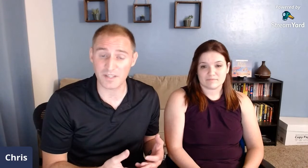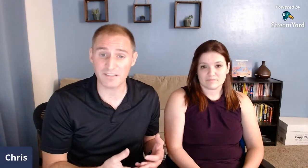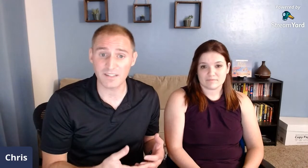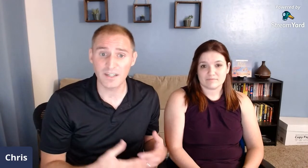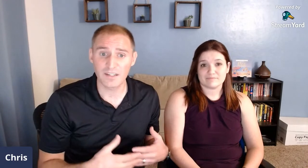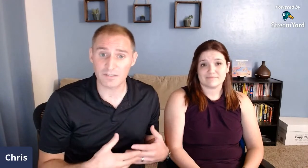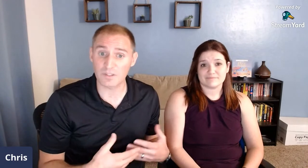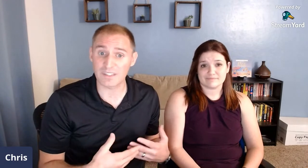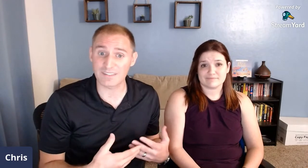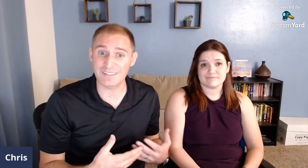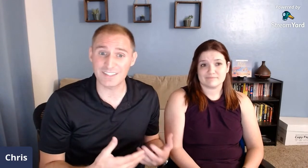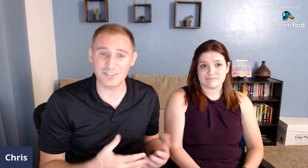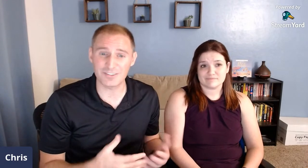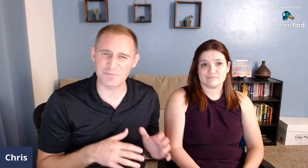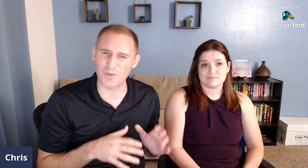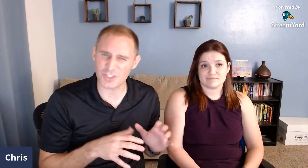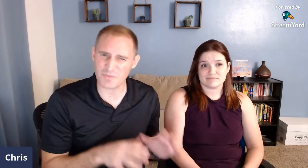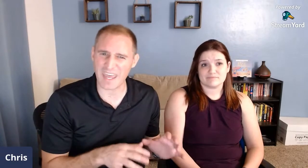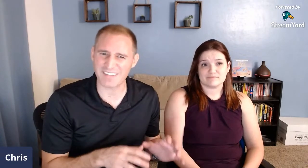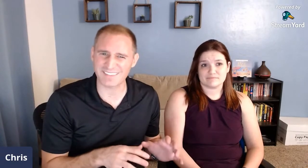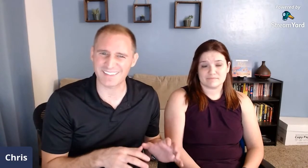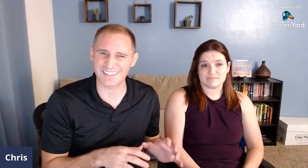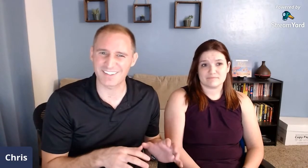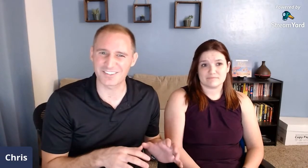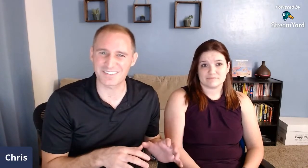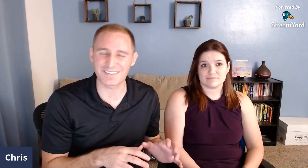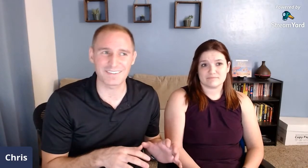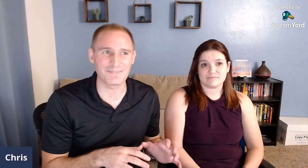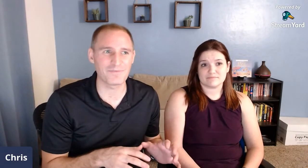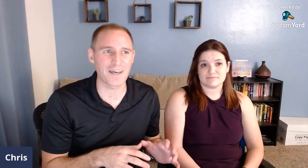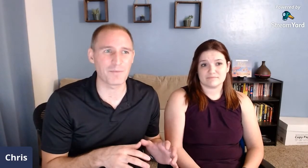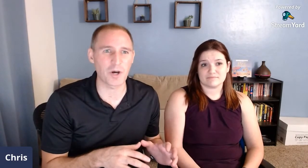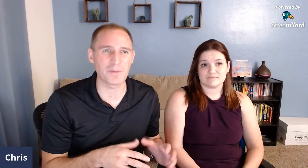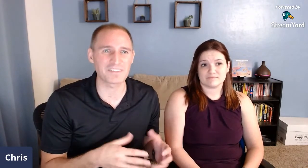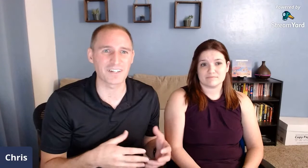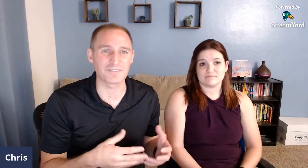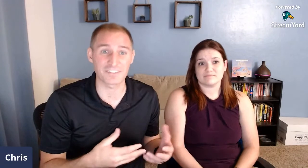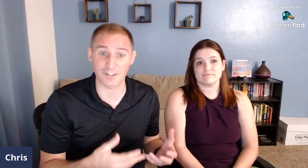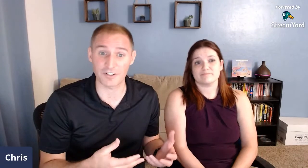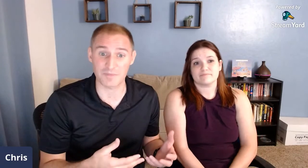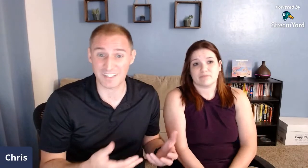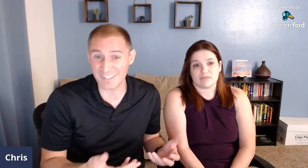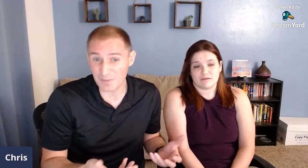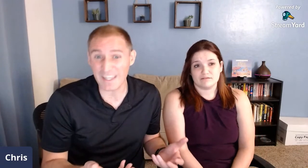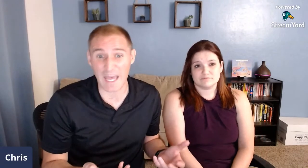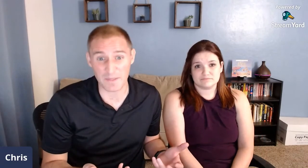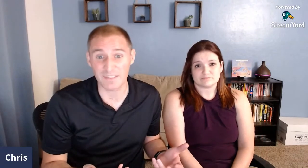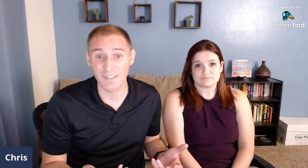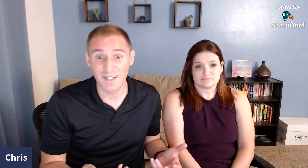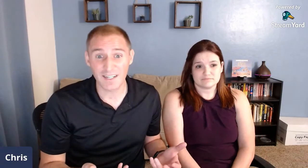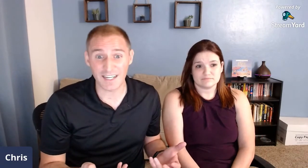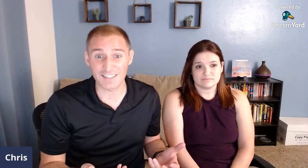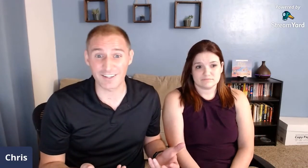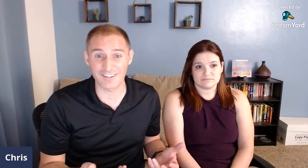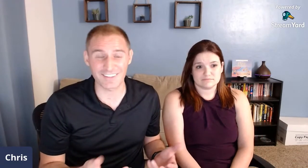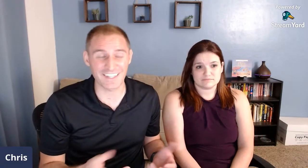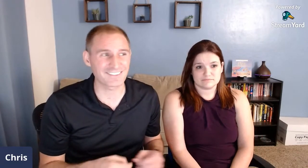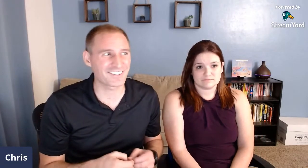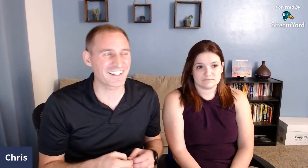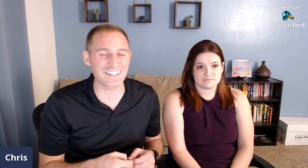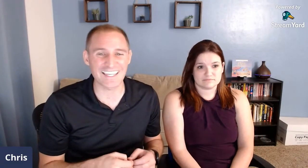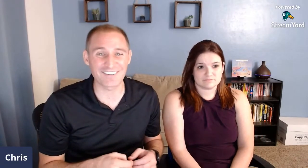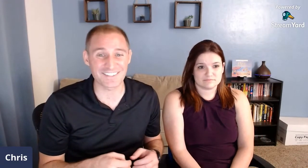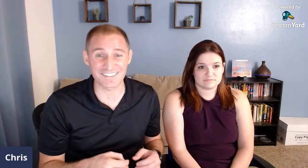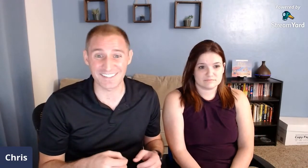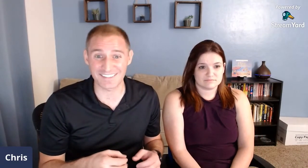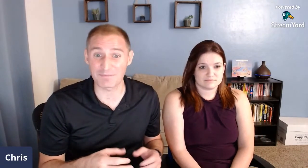the first place, so we can continue and push past those moments of discouragement, because they will happen.